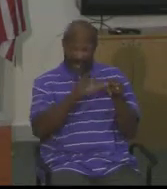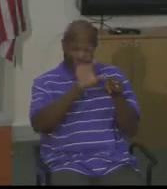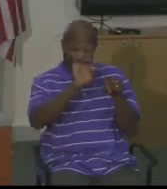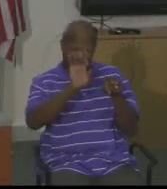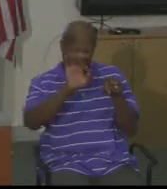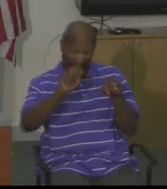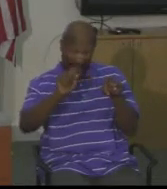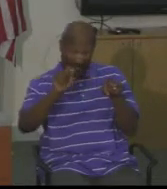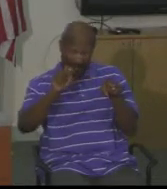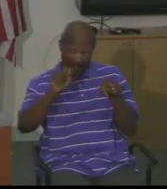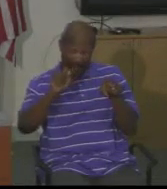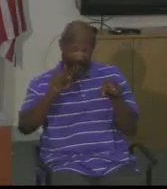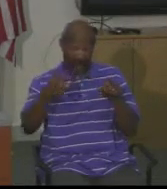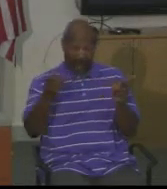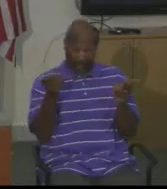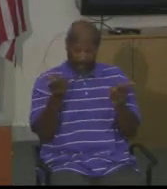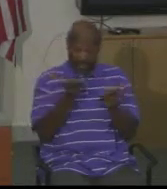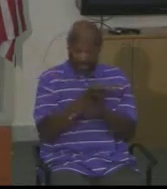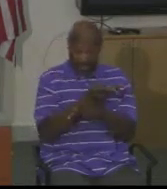bits wide.